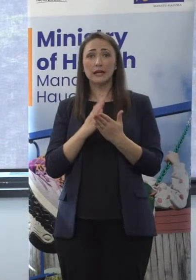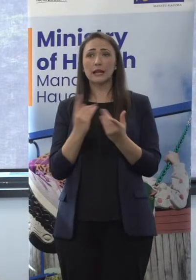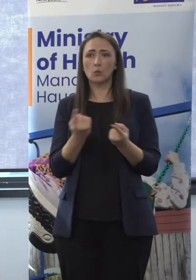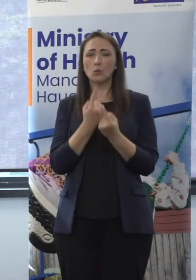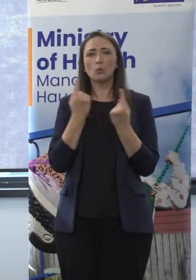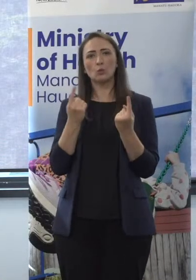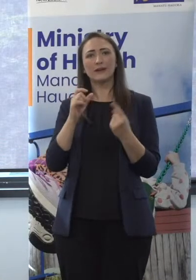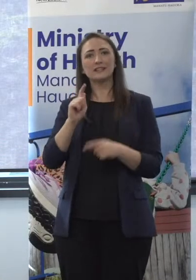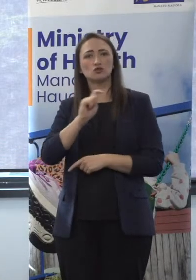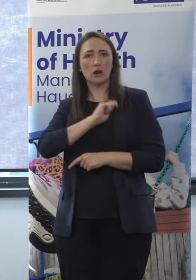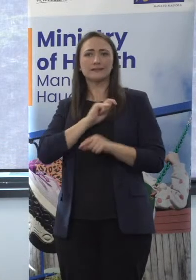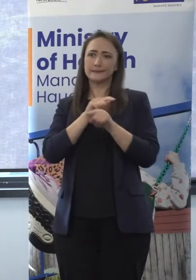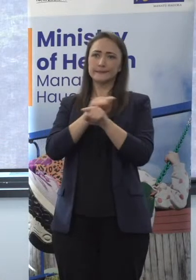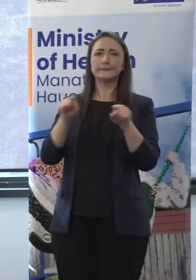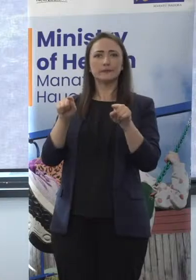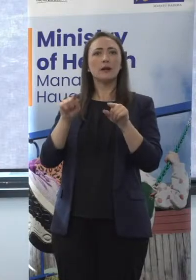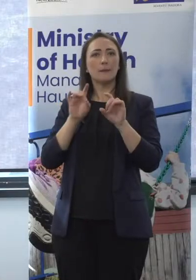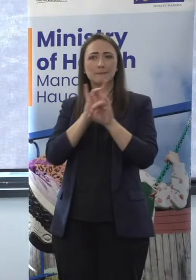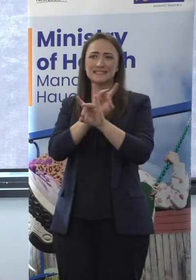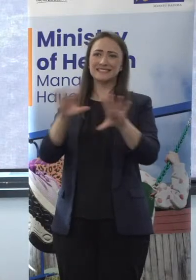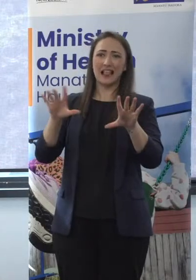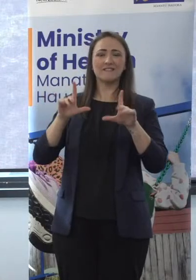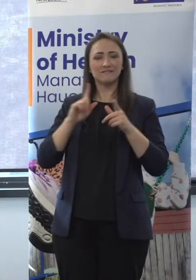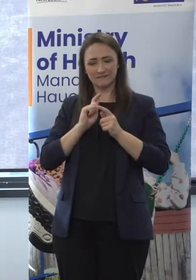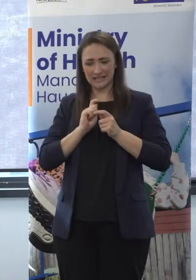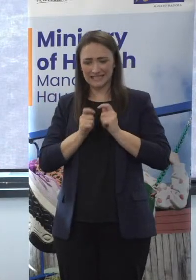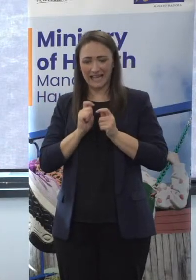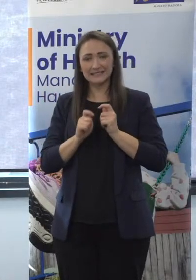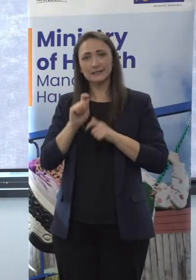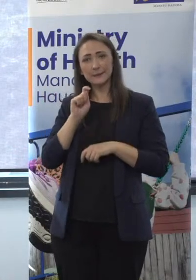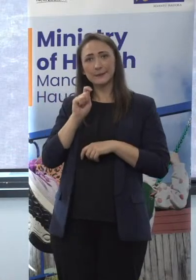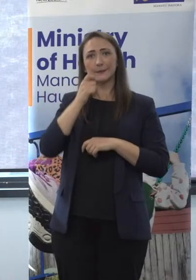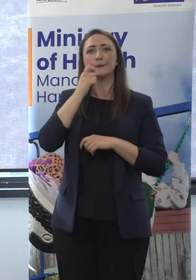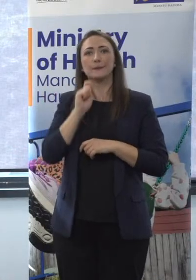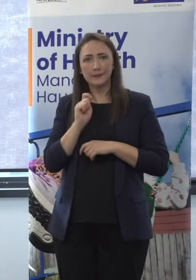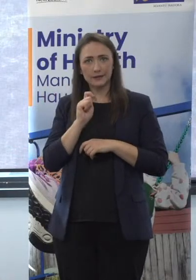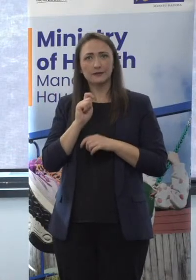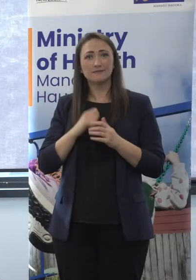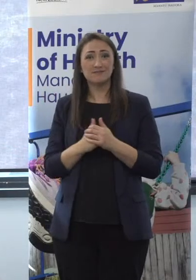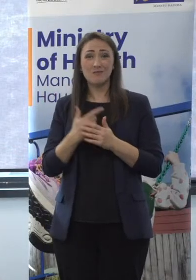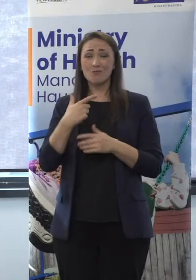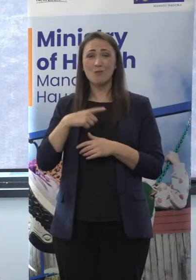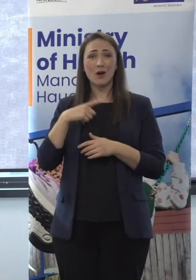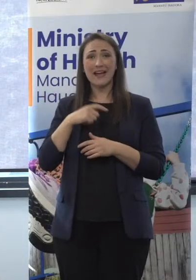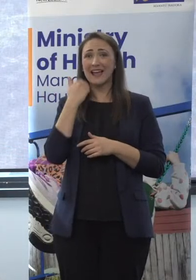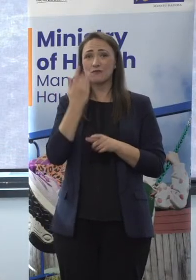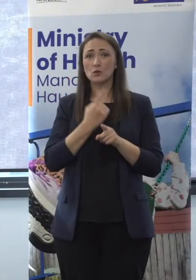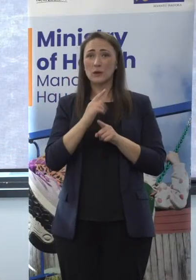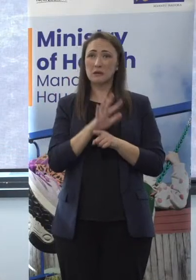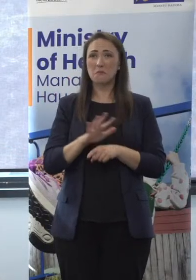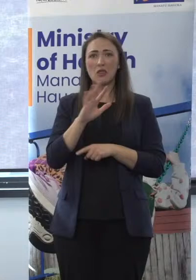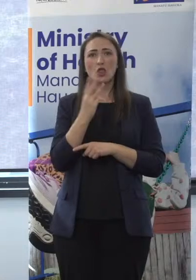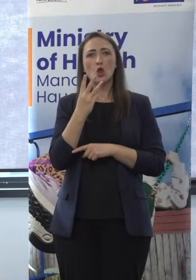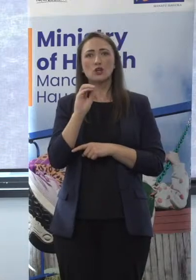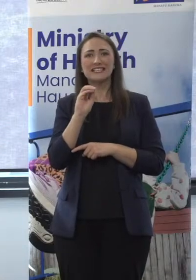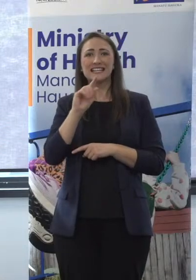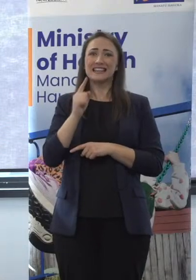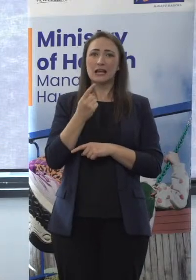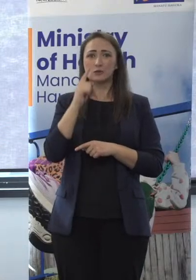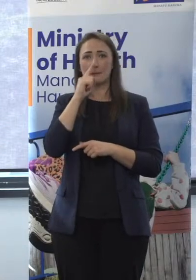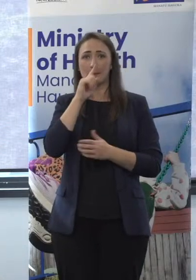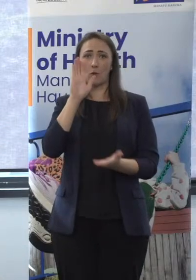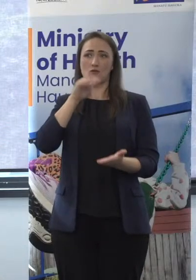as this is currently the most feasible to managing over 30,000 people each week arriving into New